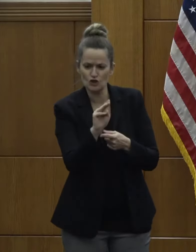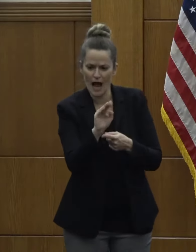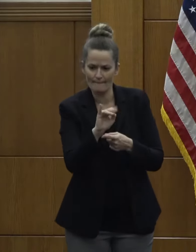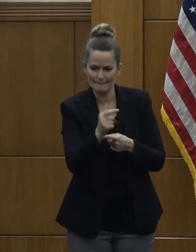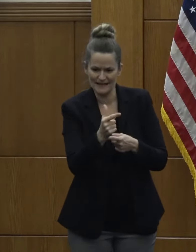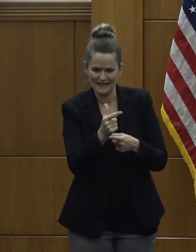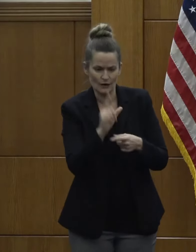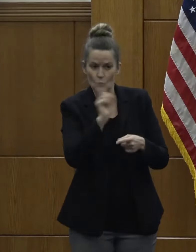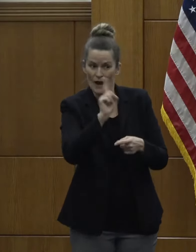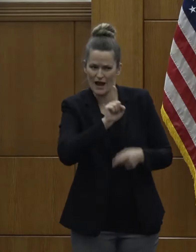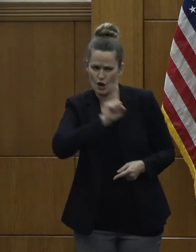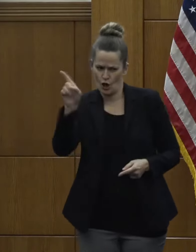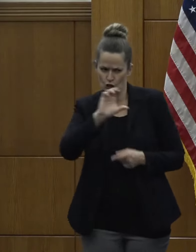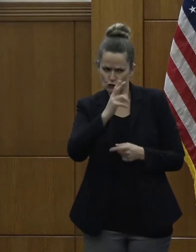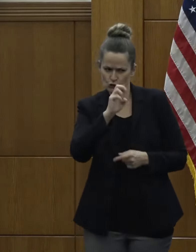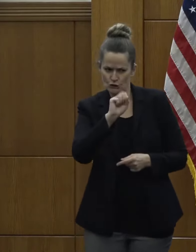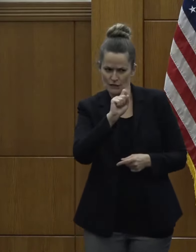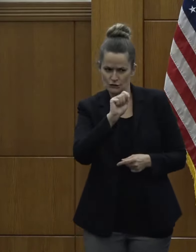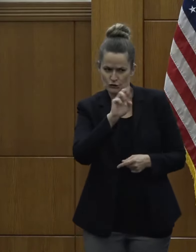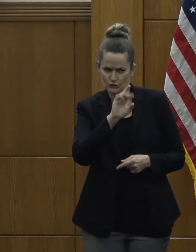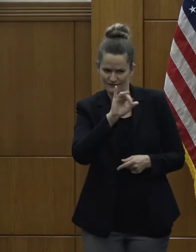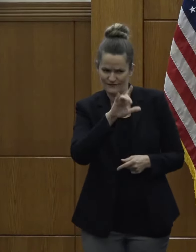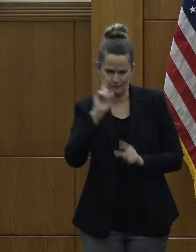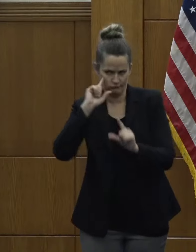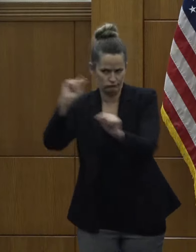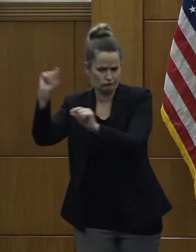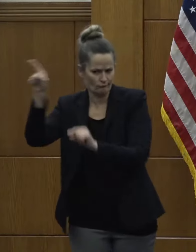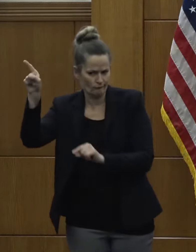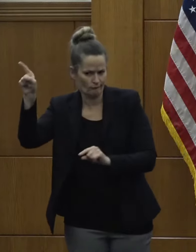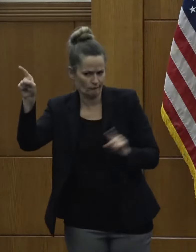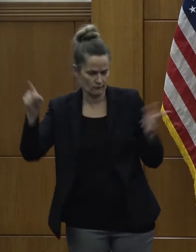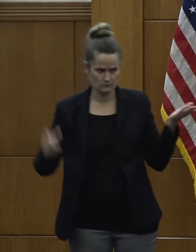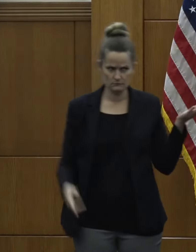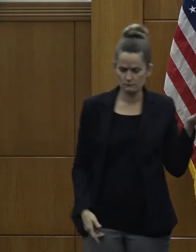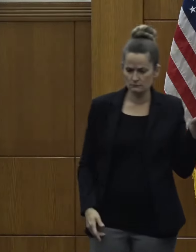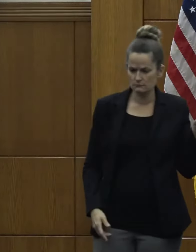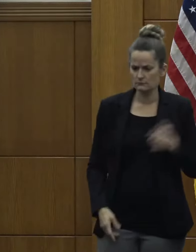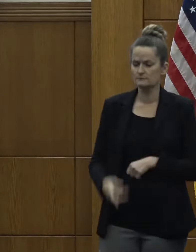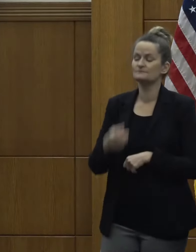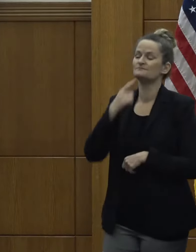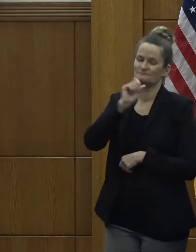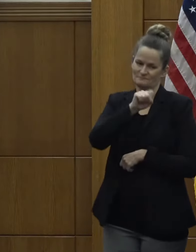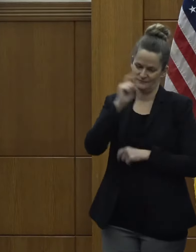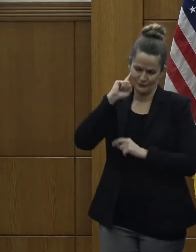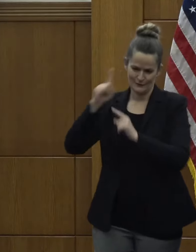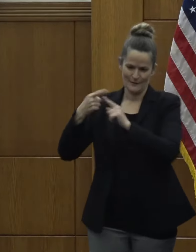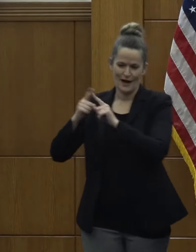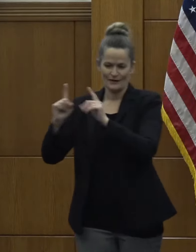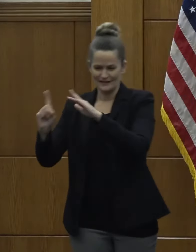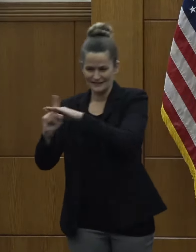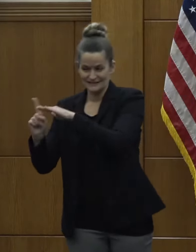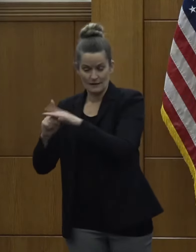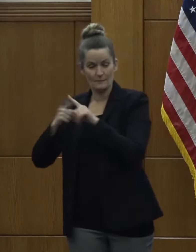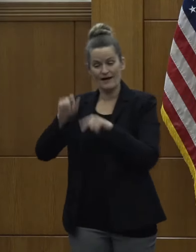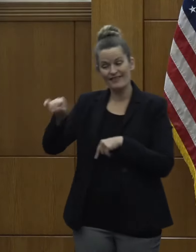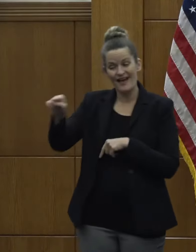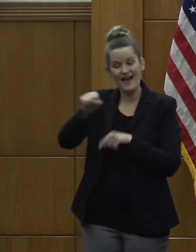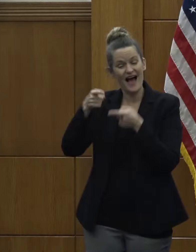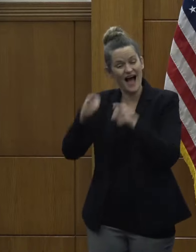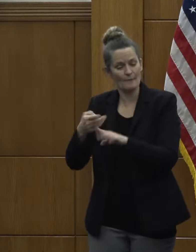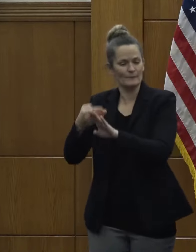Chesterfield, we heard briefly of an issue this morning that I believe was resolved by 8 a.m. Have not heard anything more out of Chesterfield in terms of anything